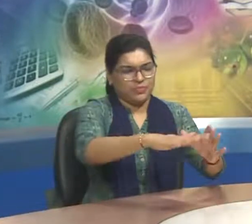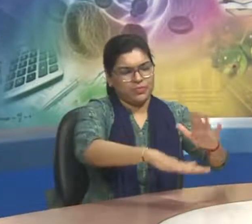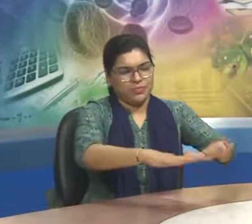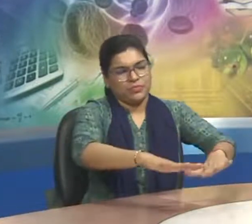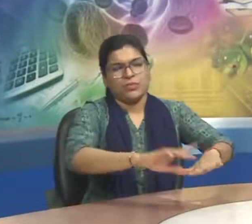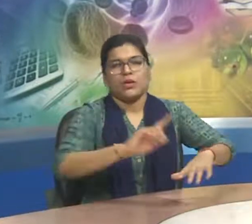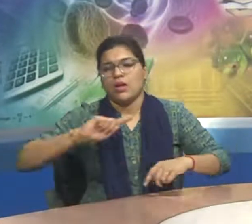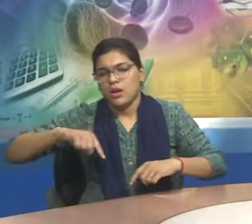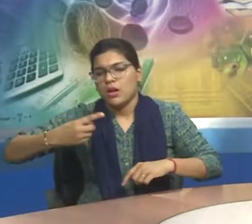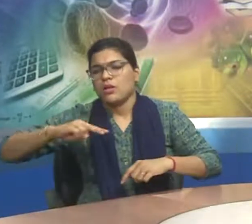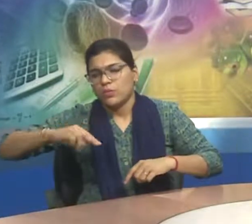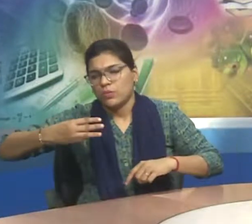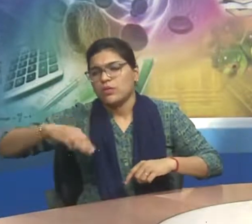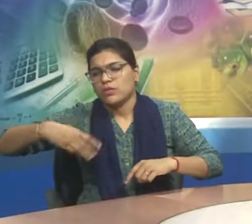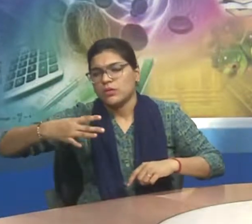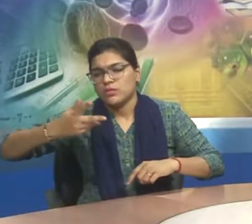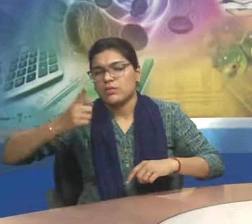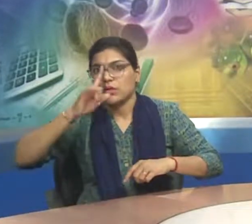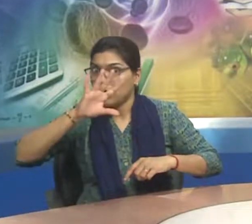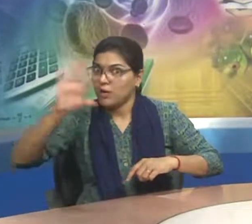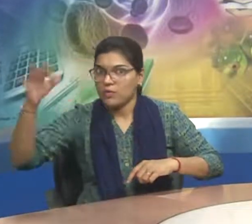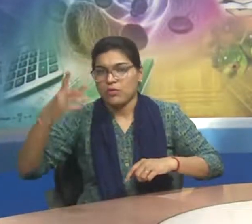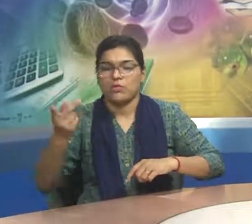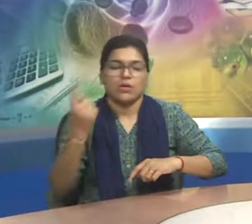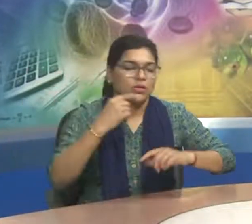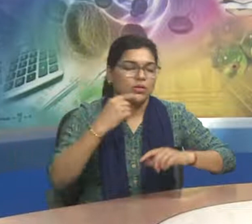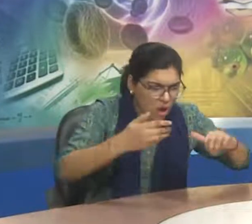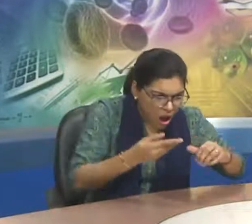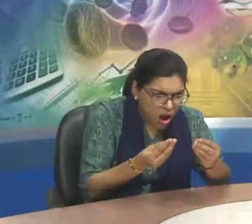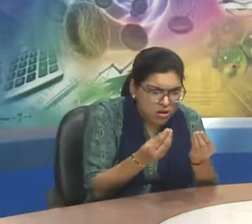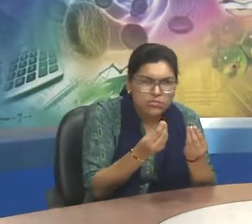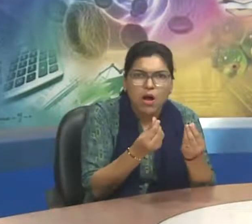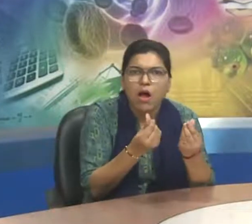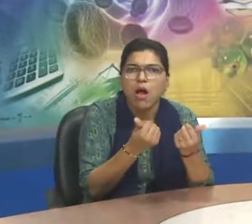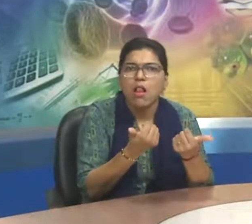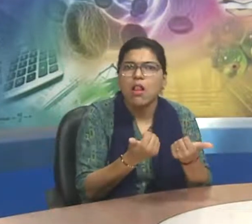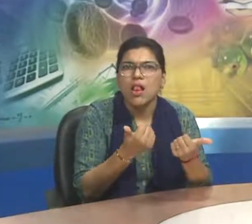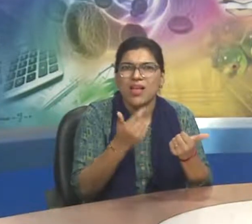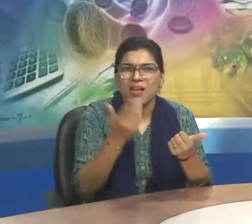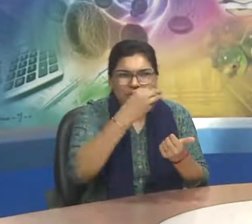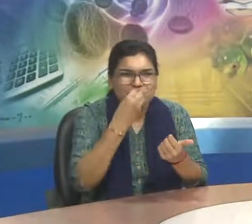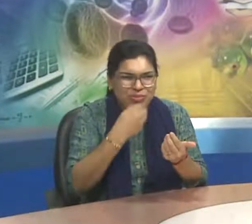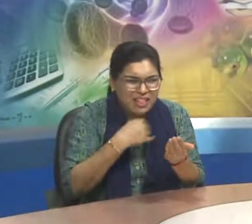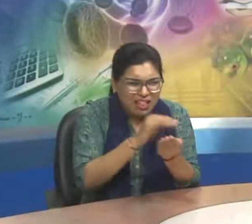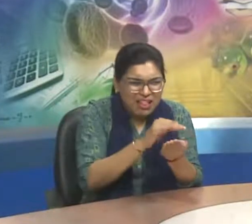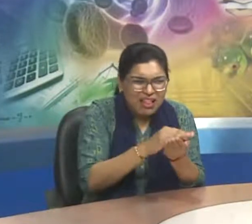material is degraded and it vanishes after some time. It becomes